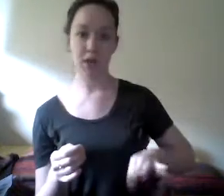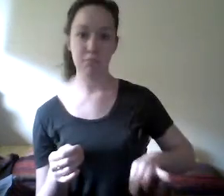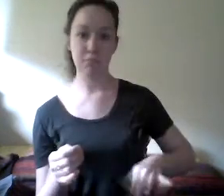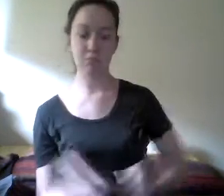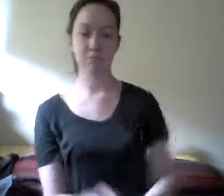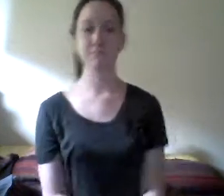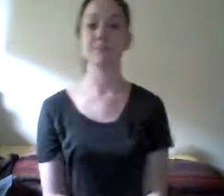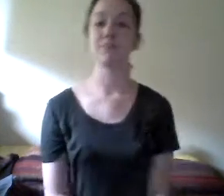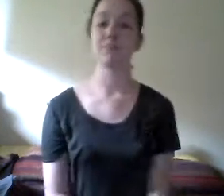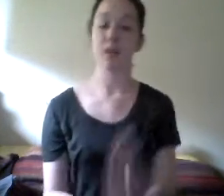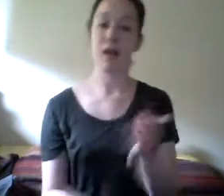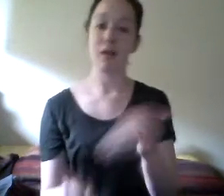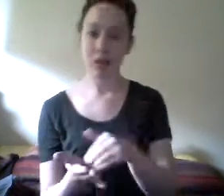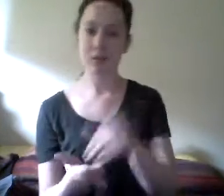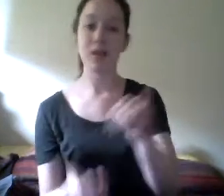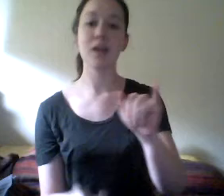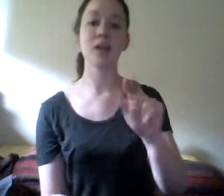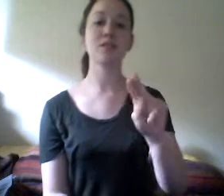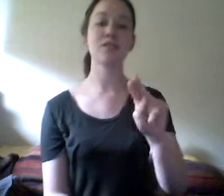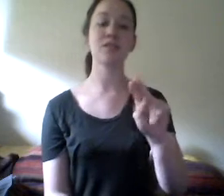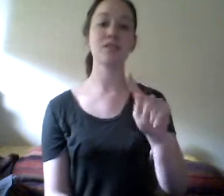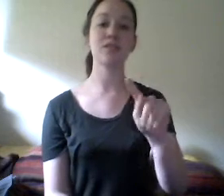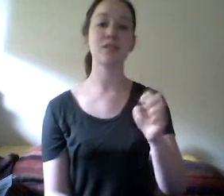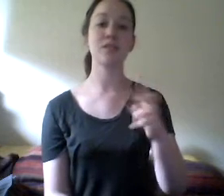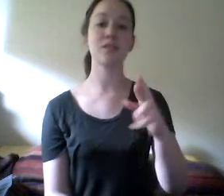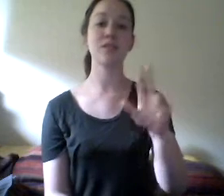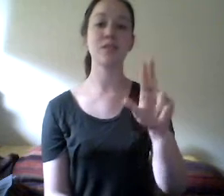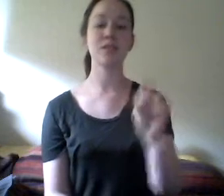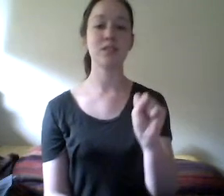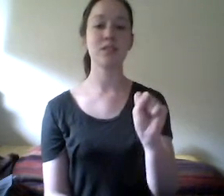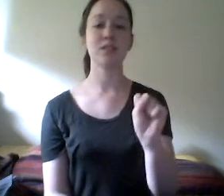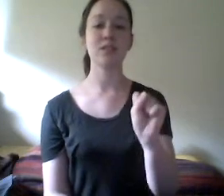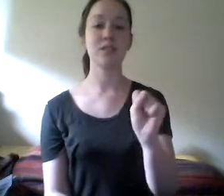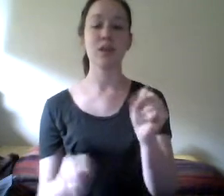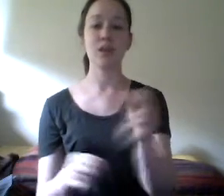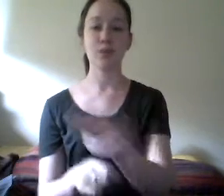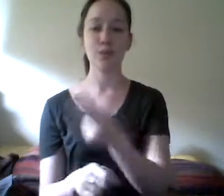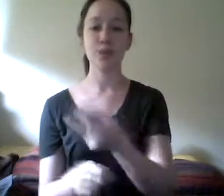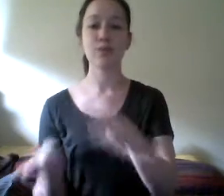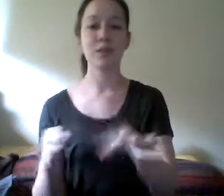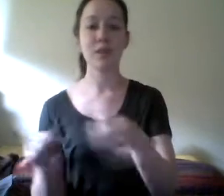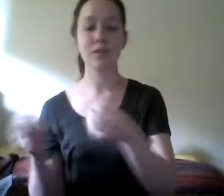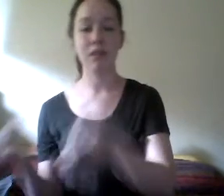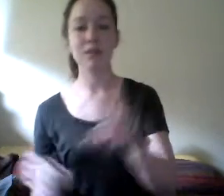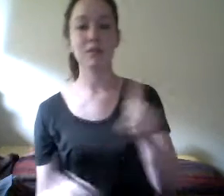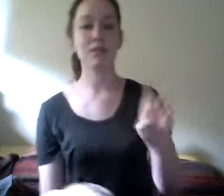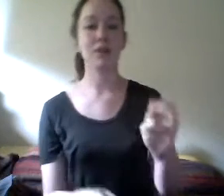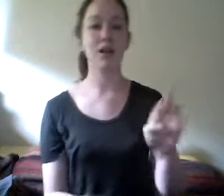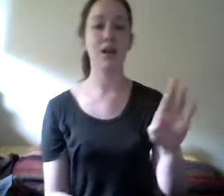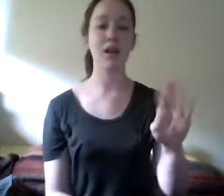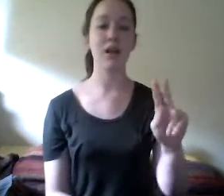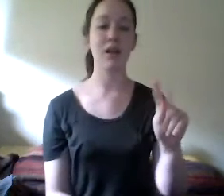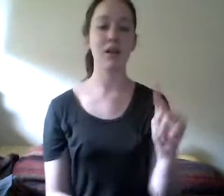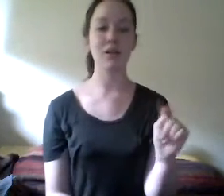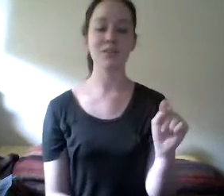again, integers are used to explain losses or debts. And if you notice, you have the negative